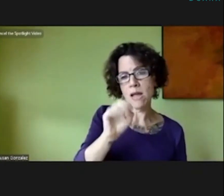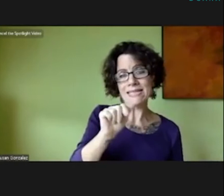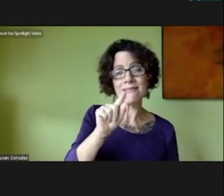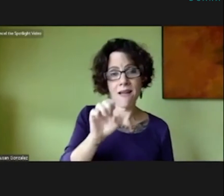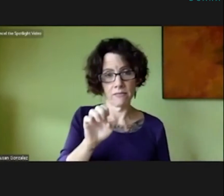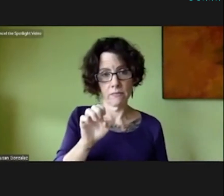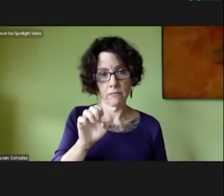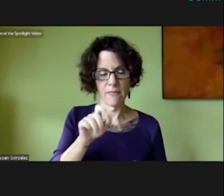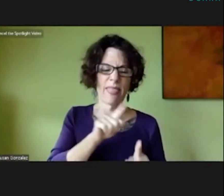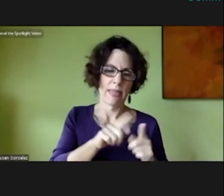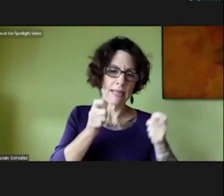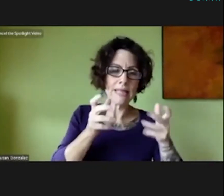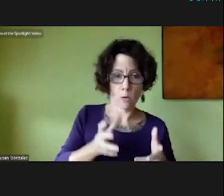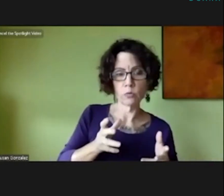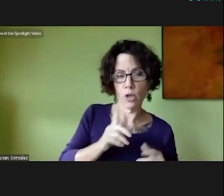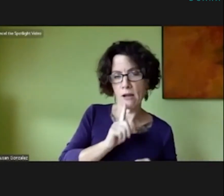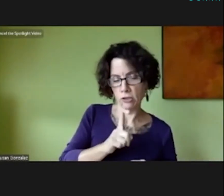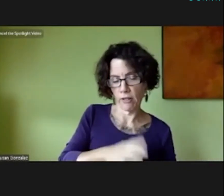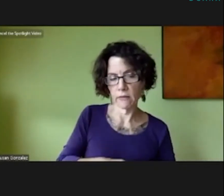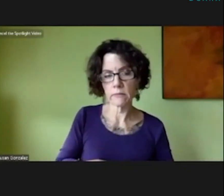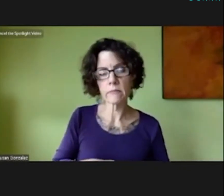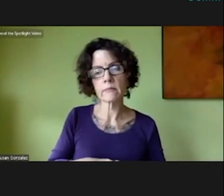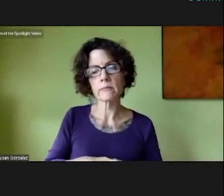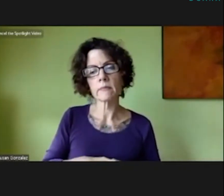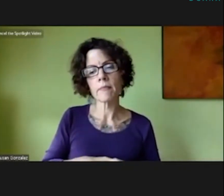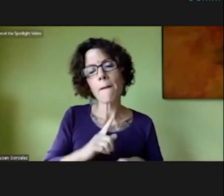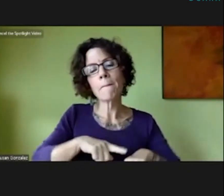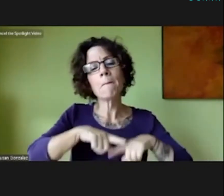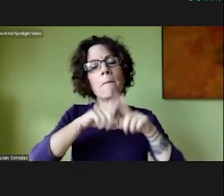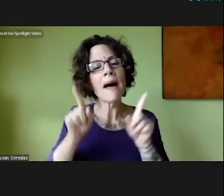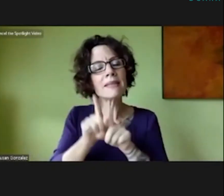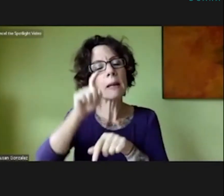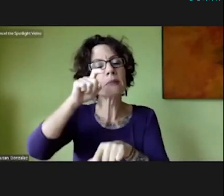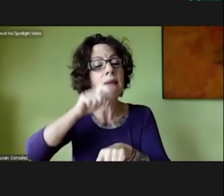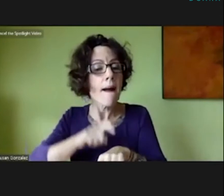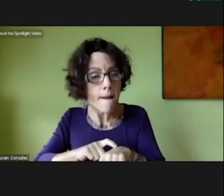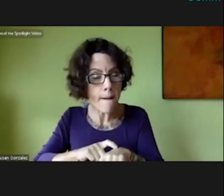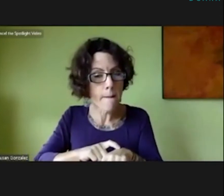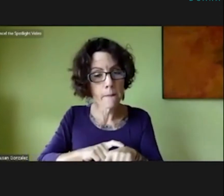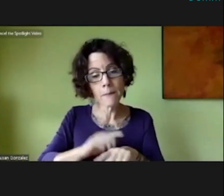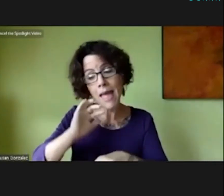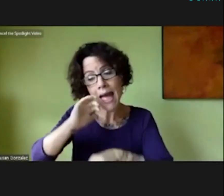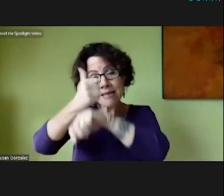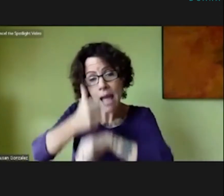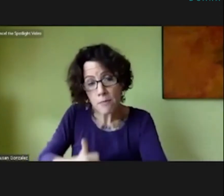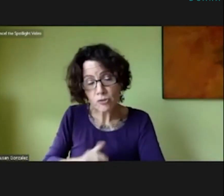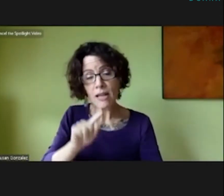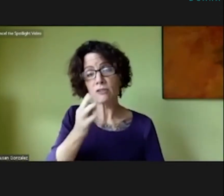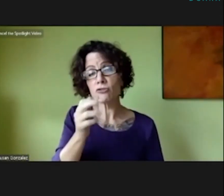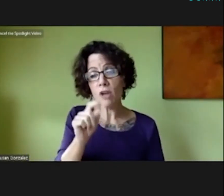kept private, which is a good benefit. And you can have more control over your estate.